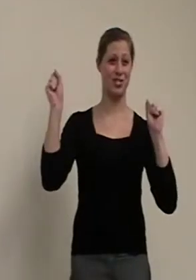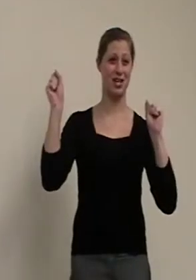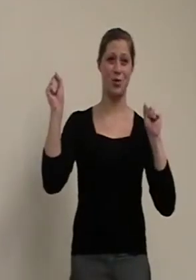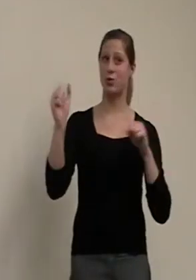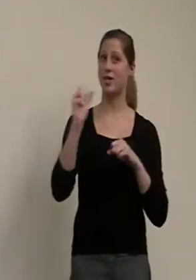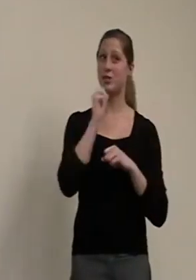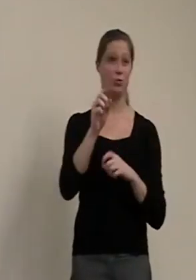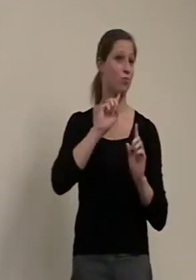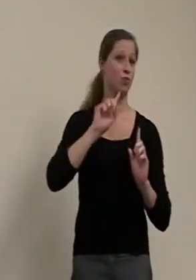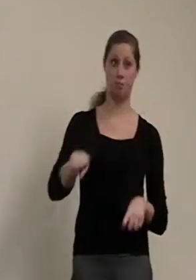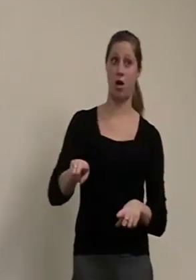pitches.